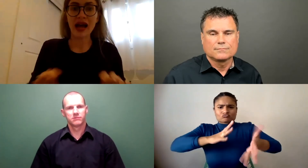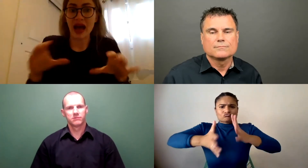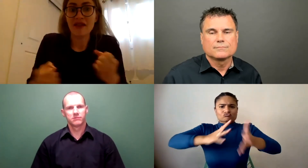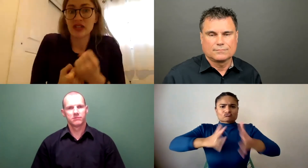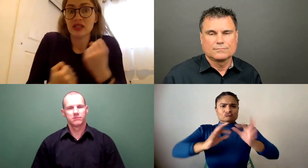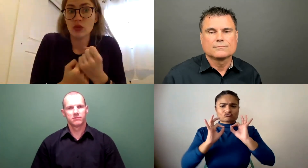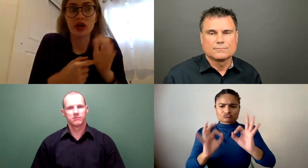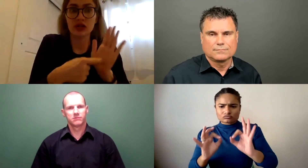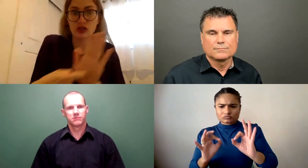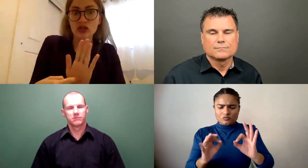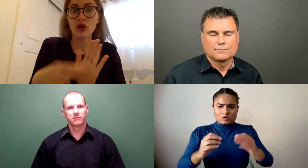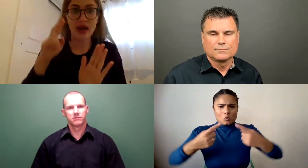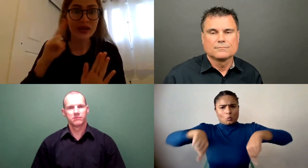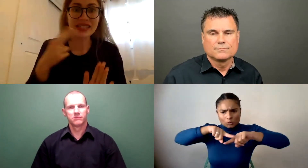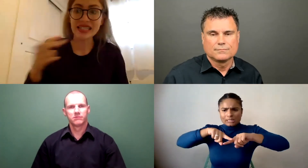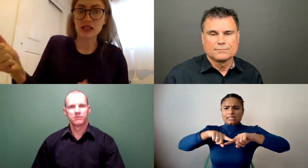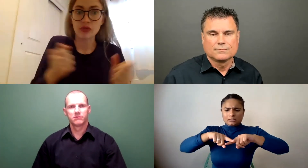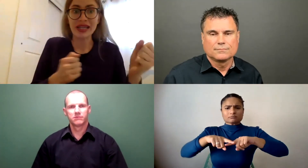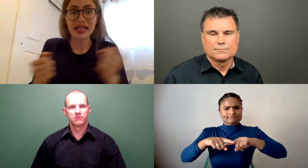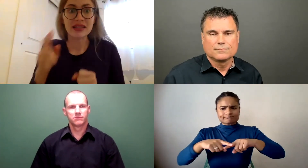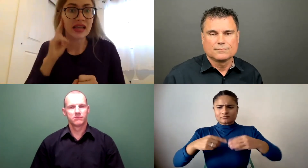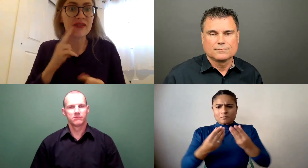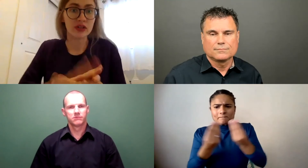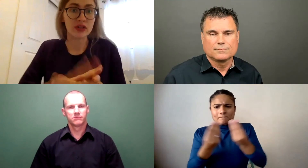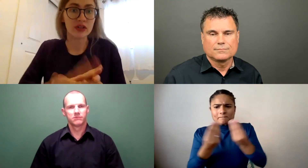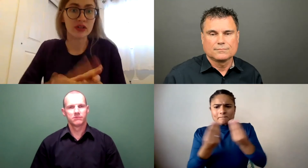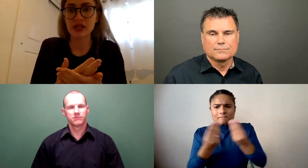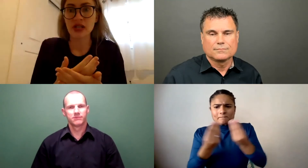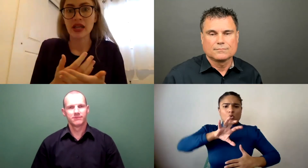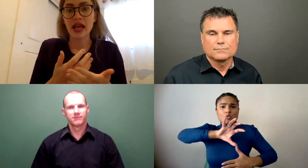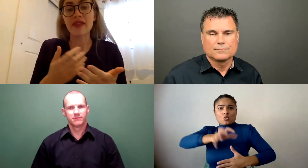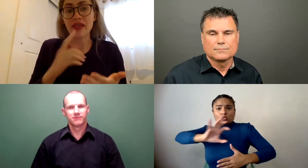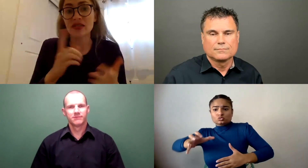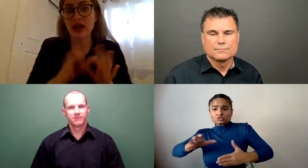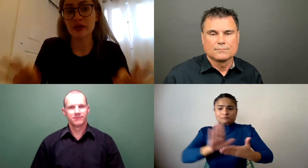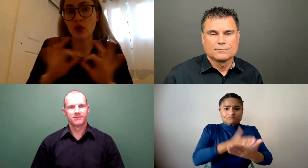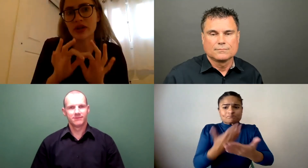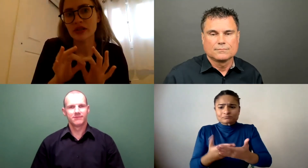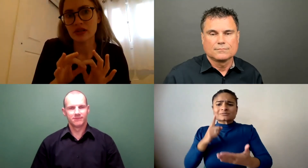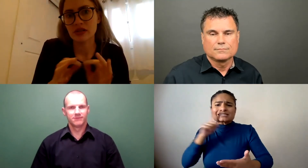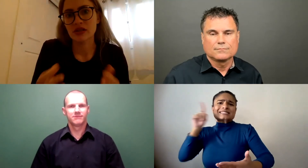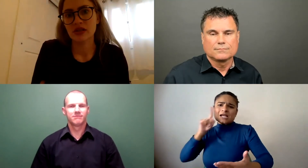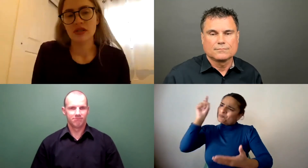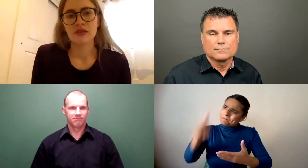do the advocacy work to show that we need to bring in the deaf interpreters, and then that's very